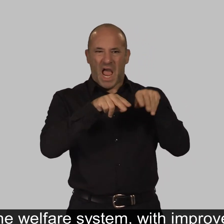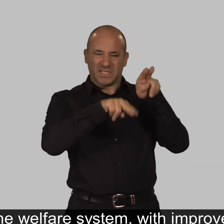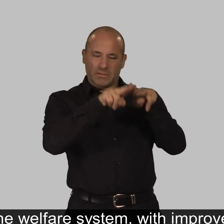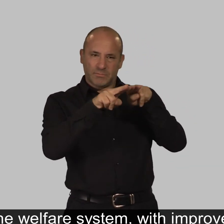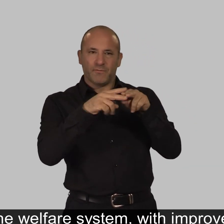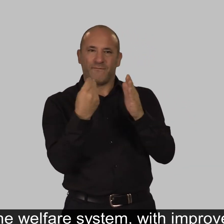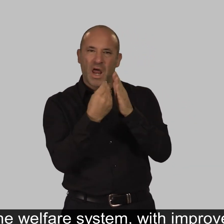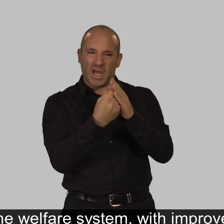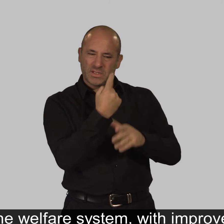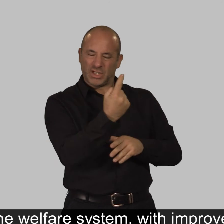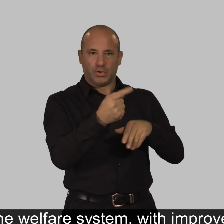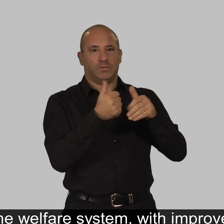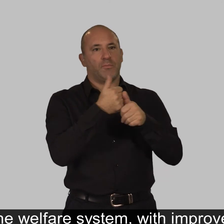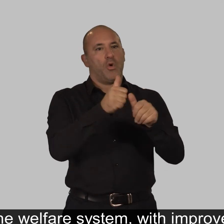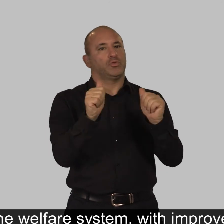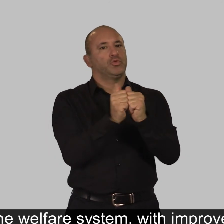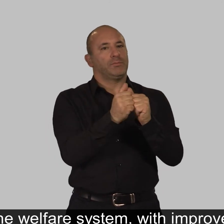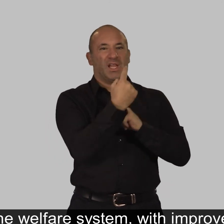for financial support.